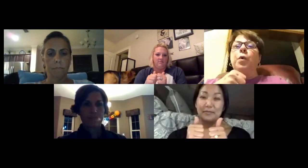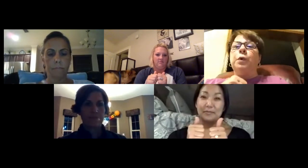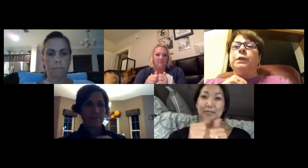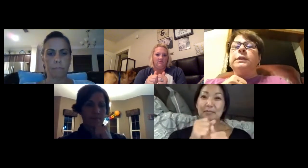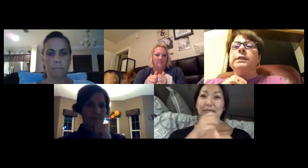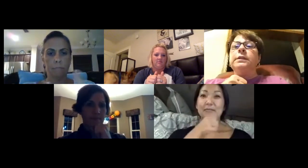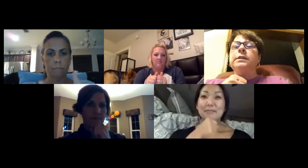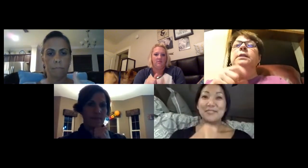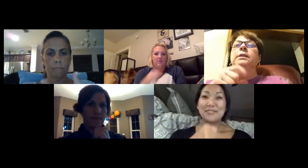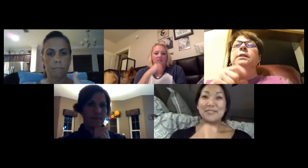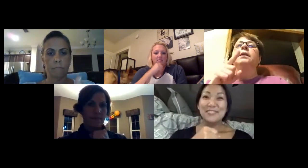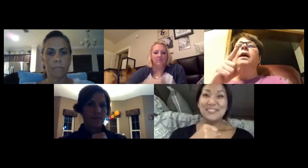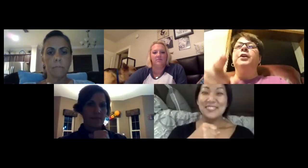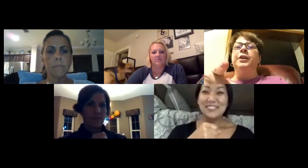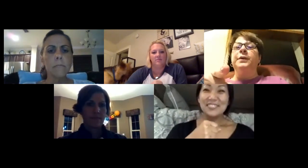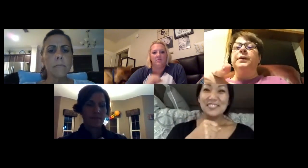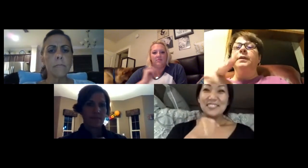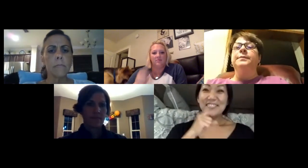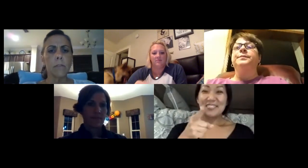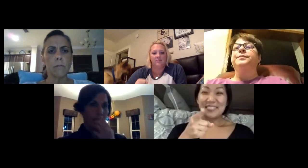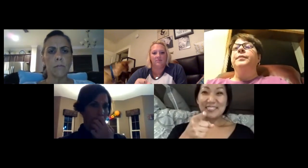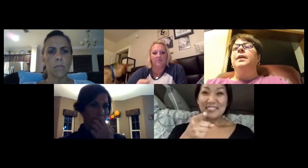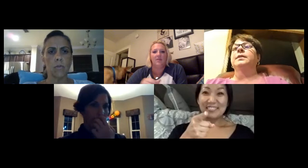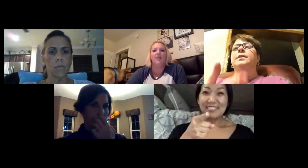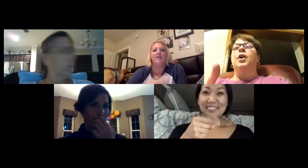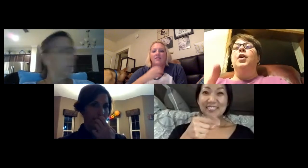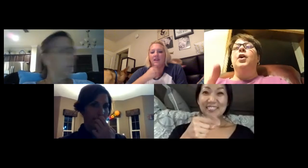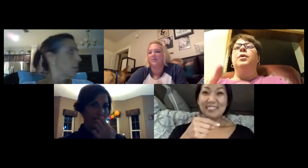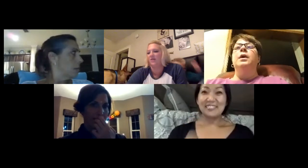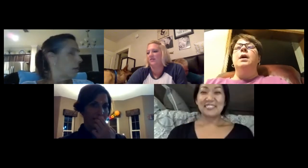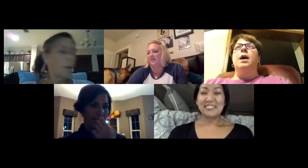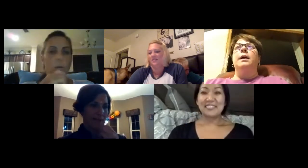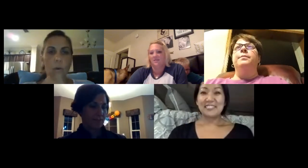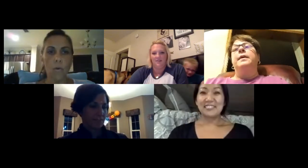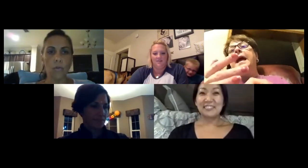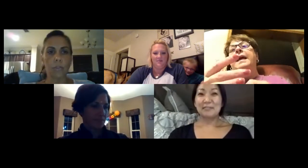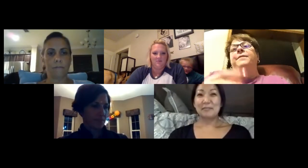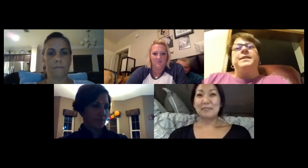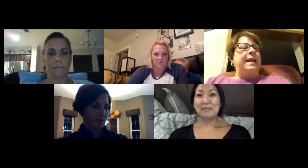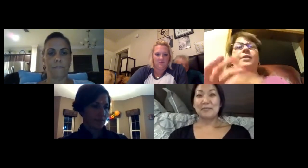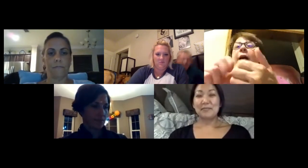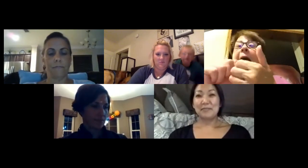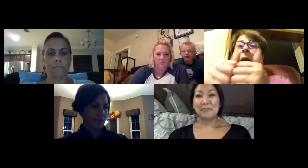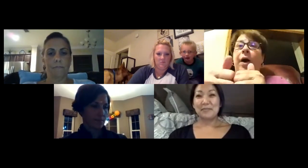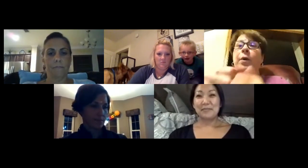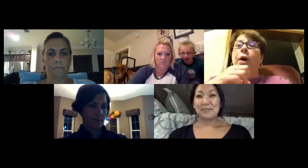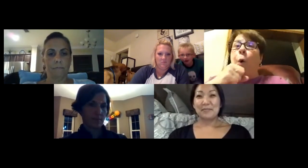old are you? So and I emphasize, how old